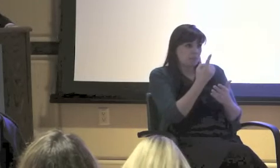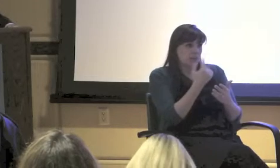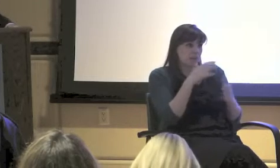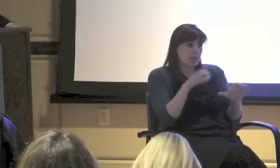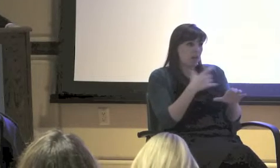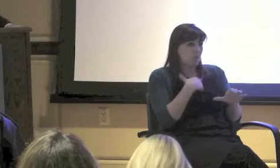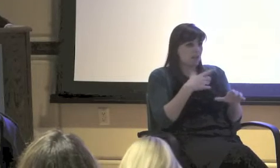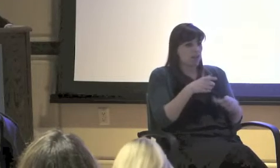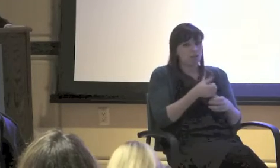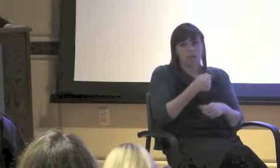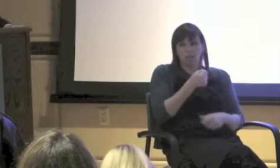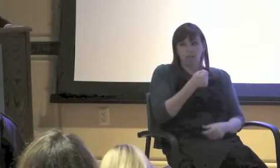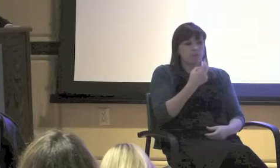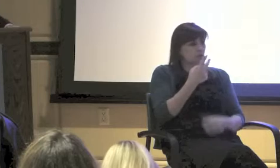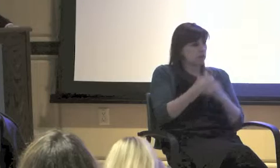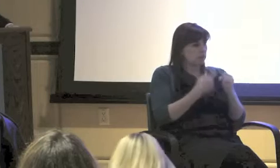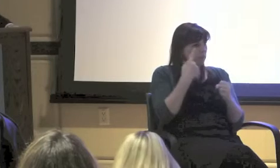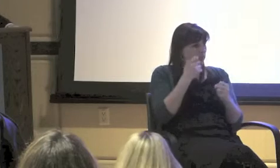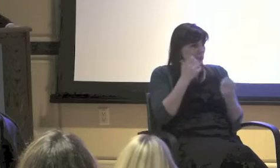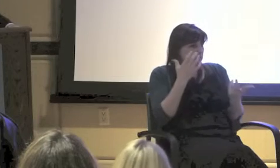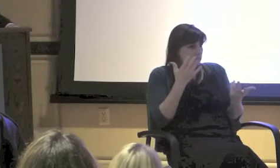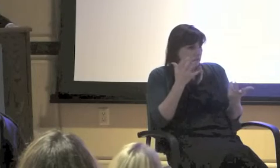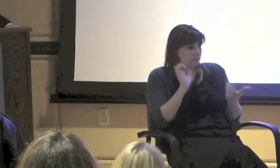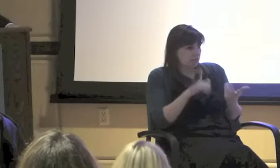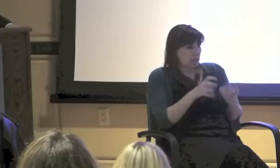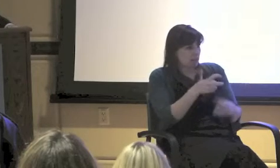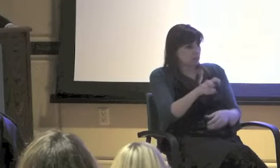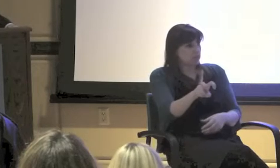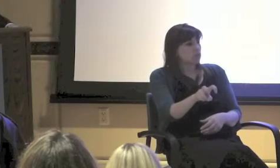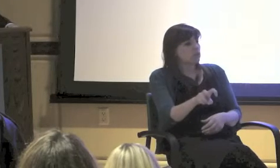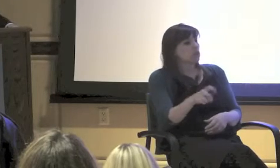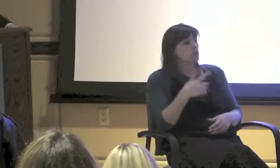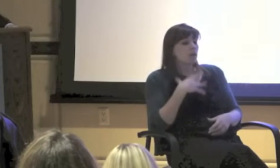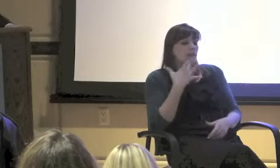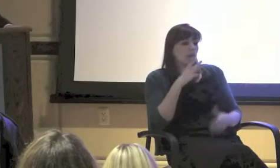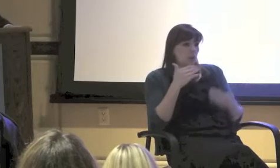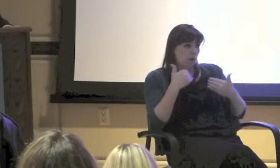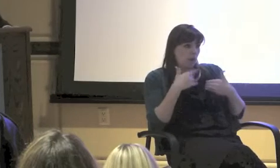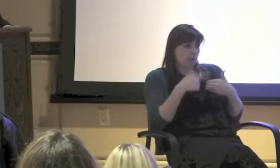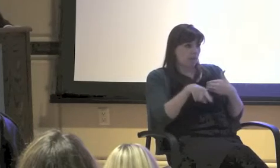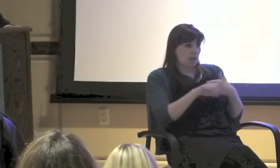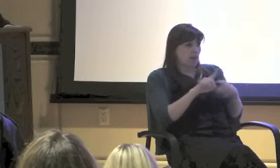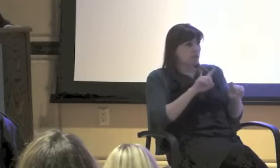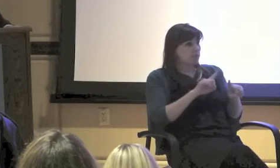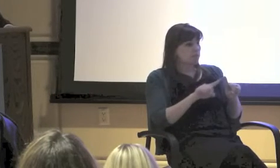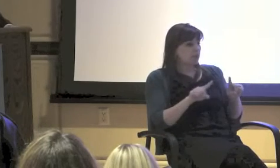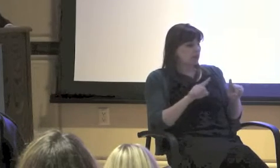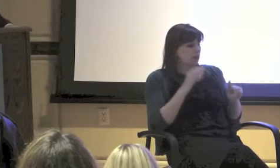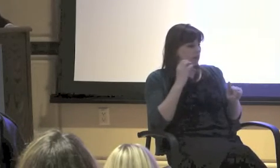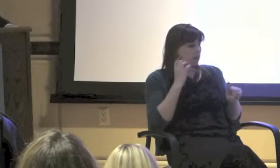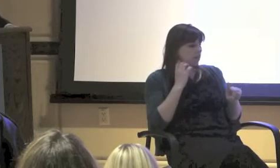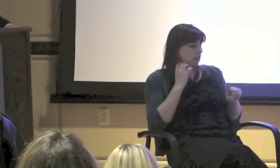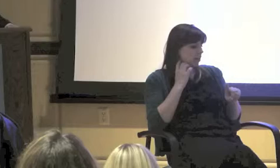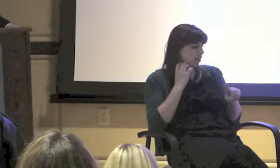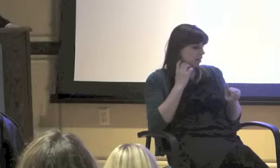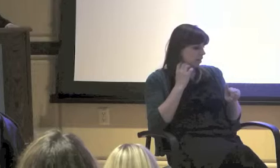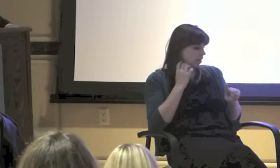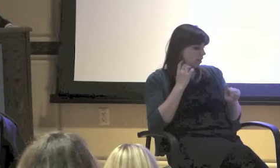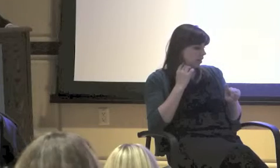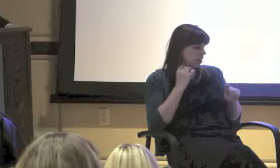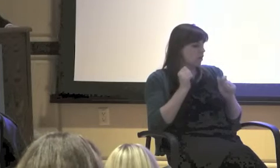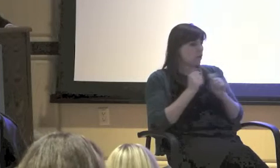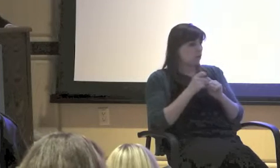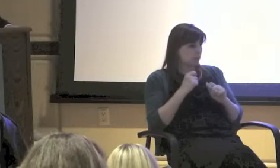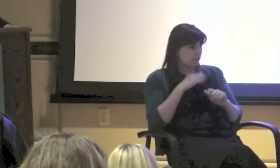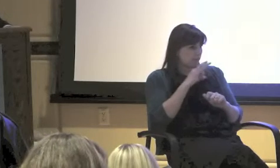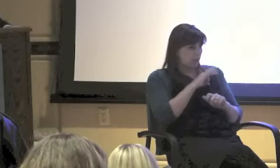is a great need for these patients, and we're fortunate to have a clinic that with